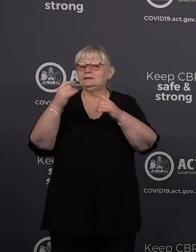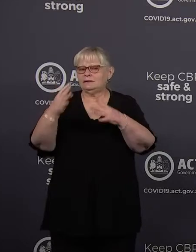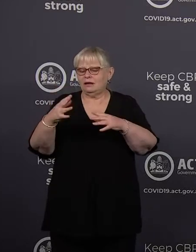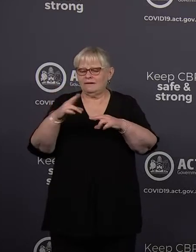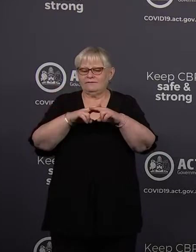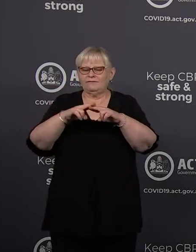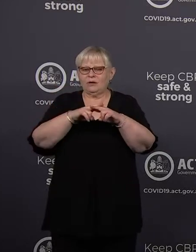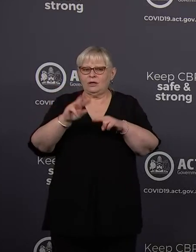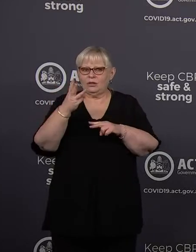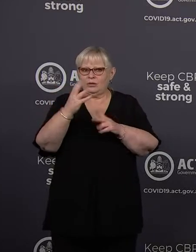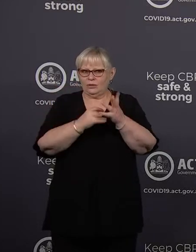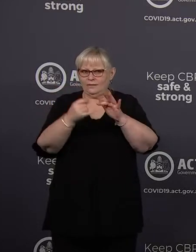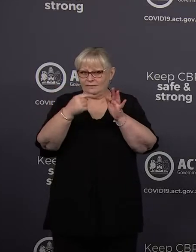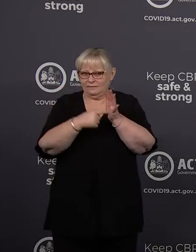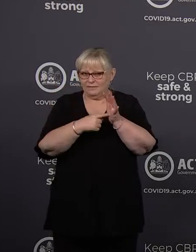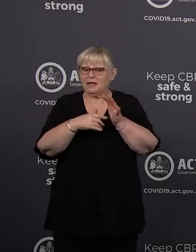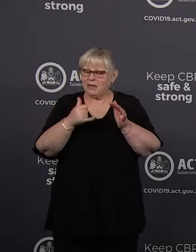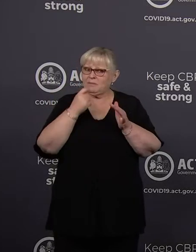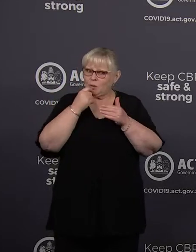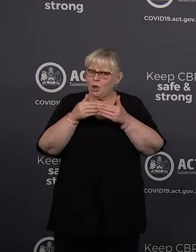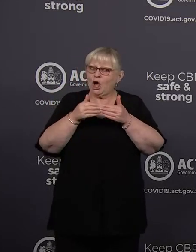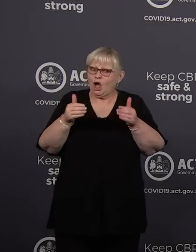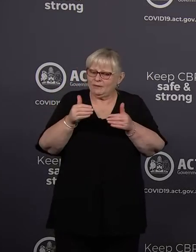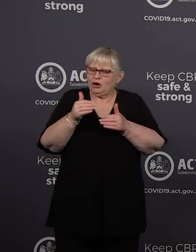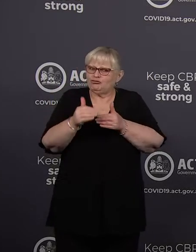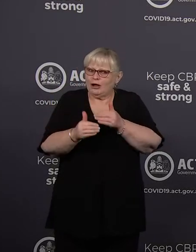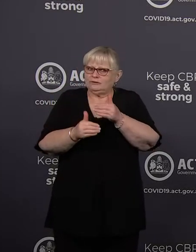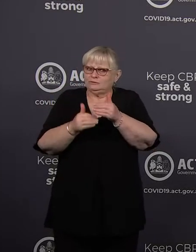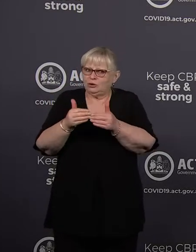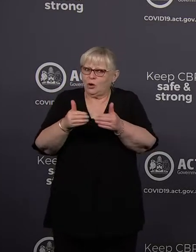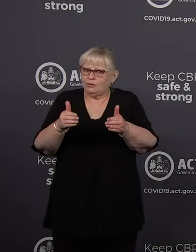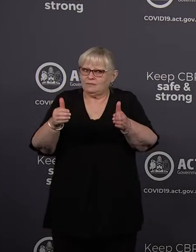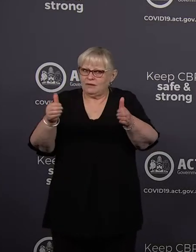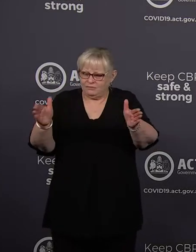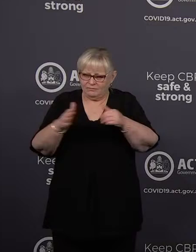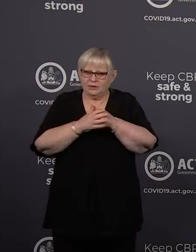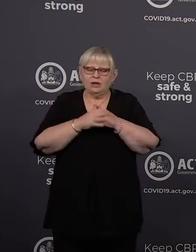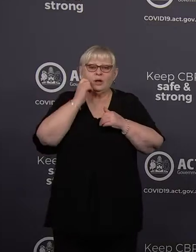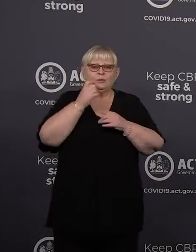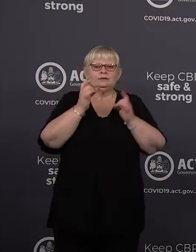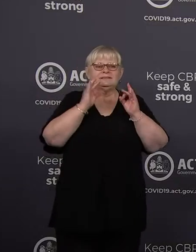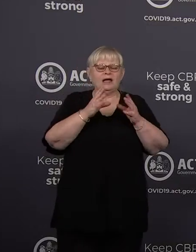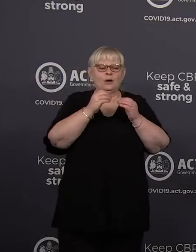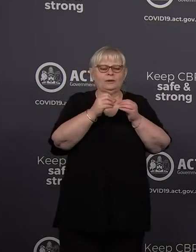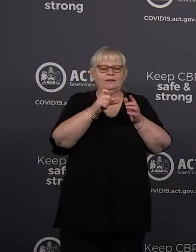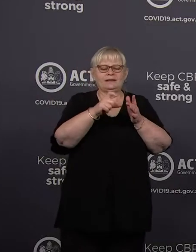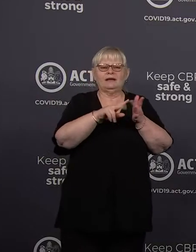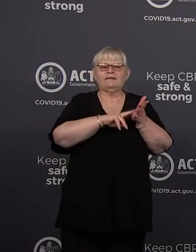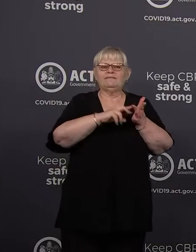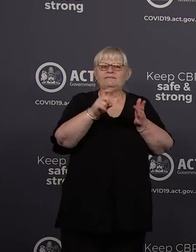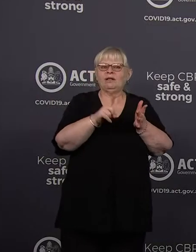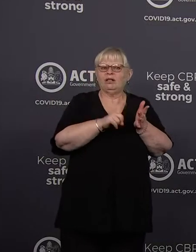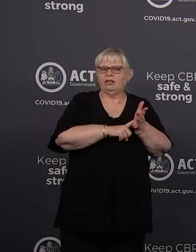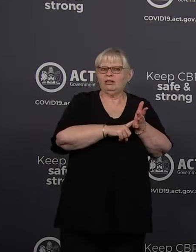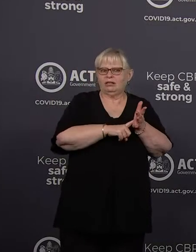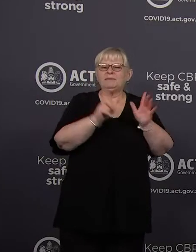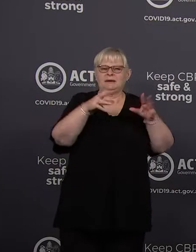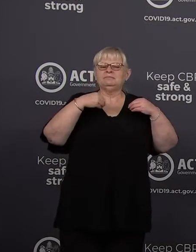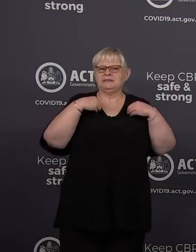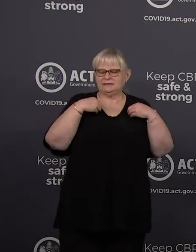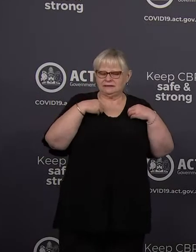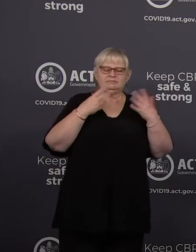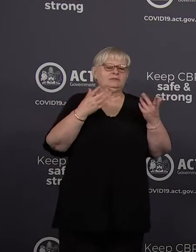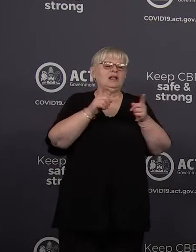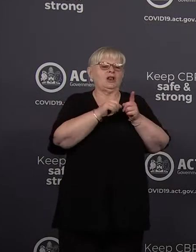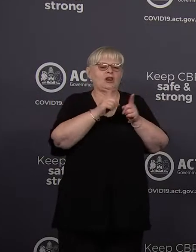3rd of September. This gradual recommencement would start with civil construction, new roads